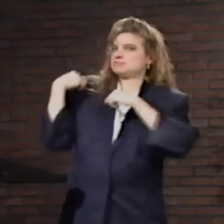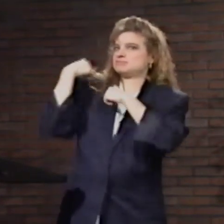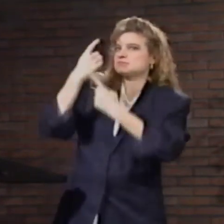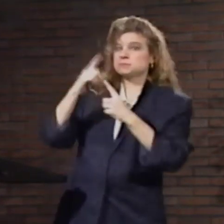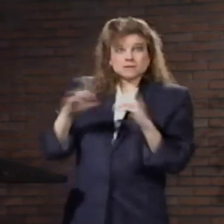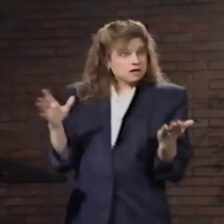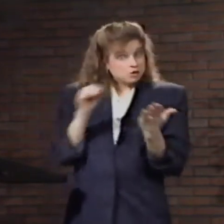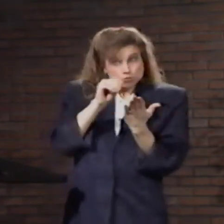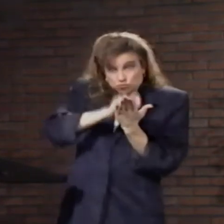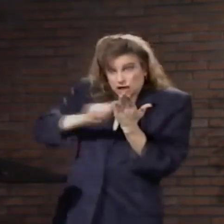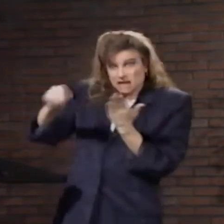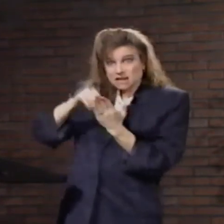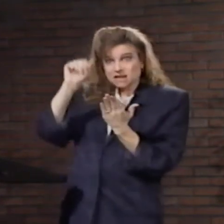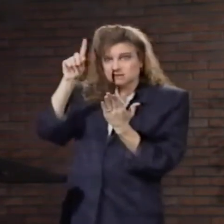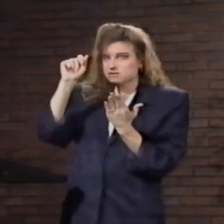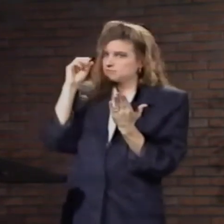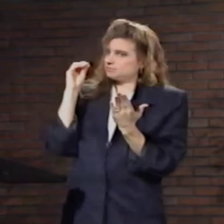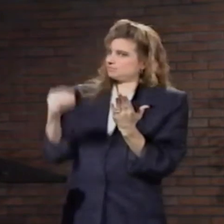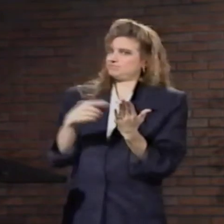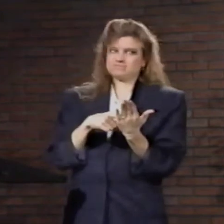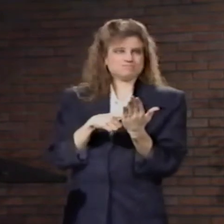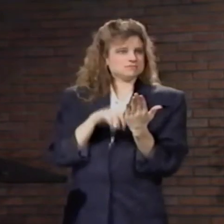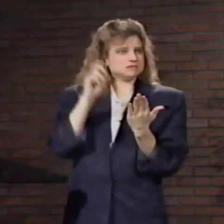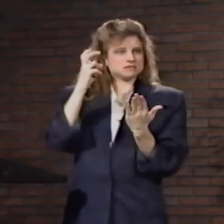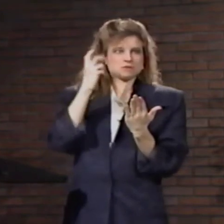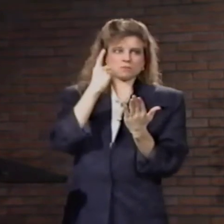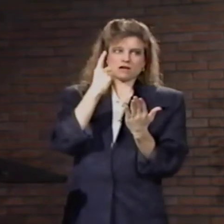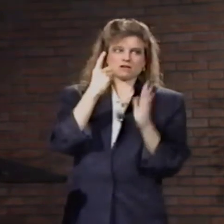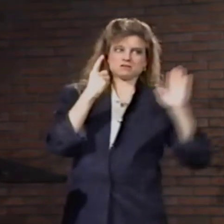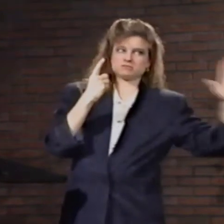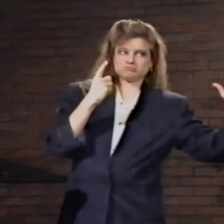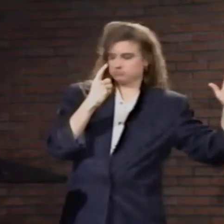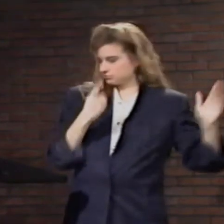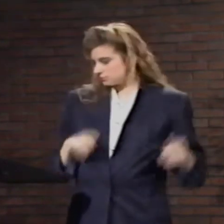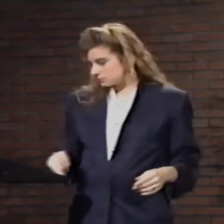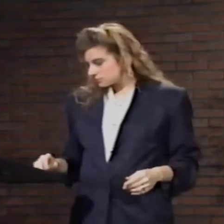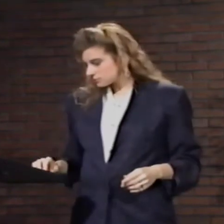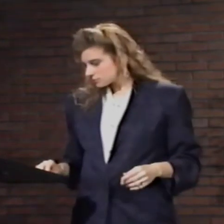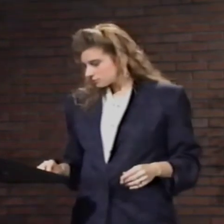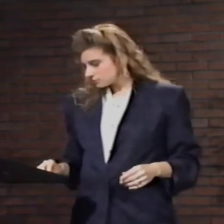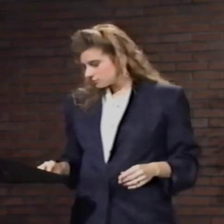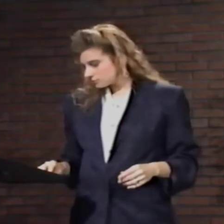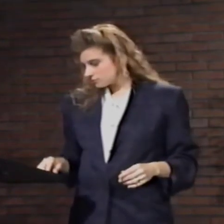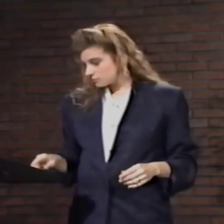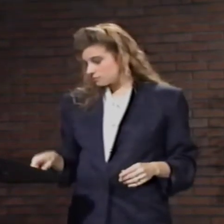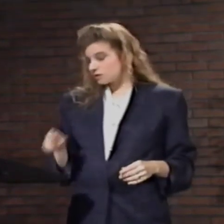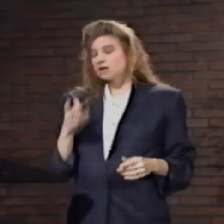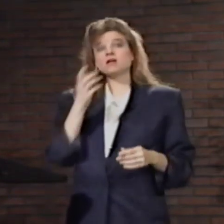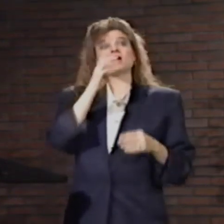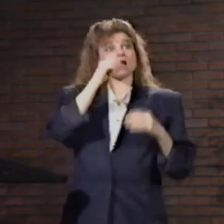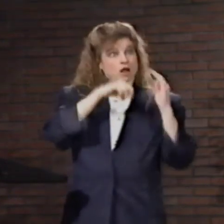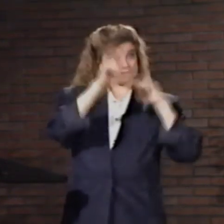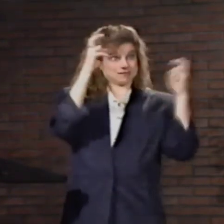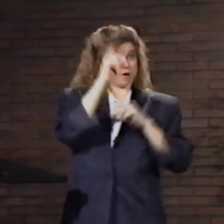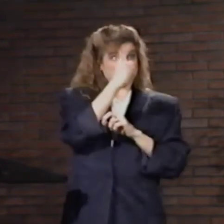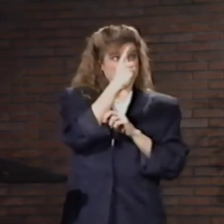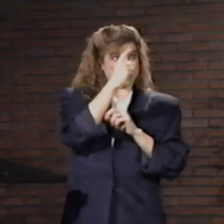been usually depending on the interpreter certification, but that is not written down anywhere. That's just what they have been traditionally